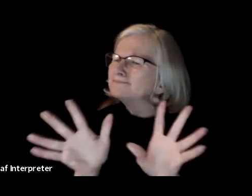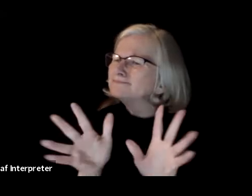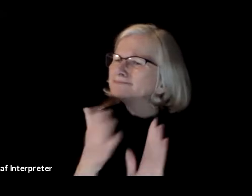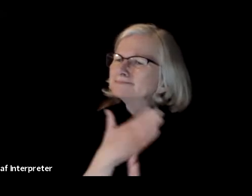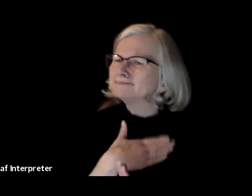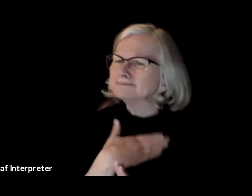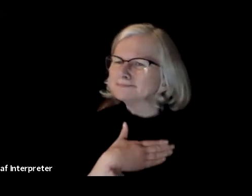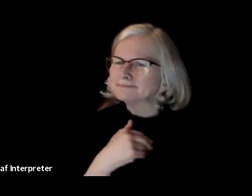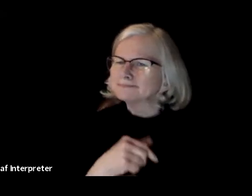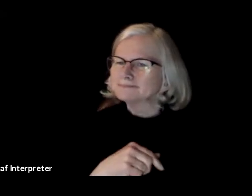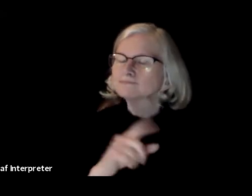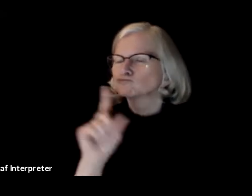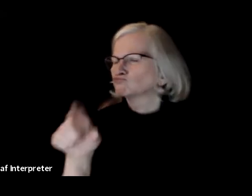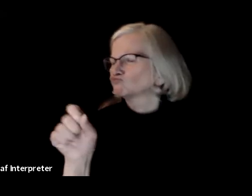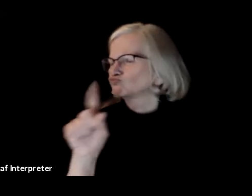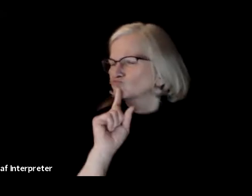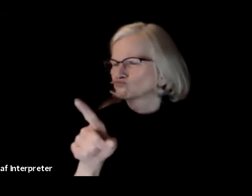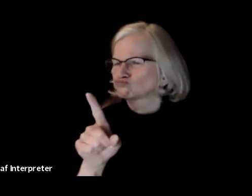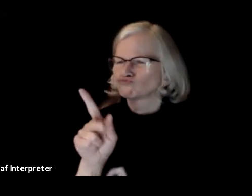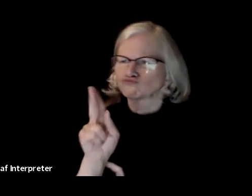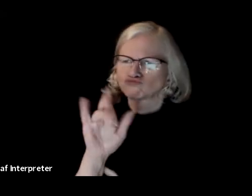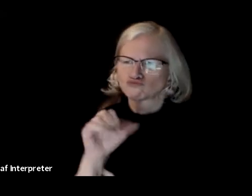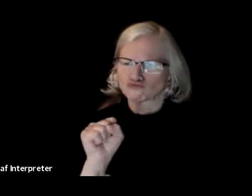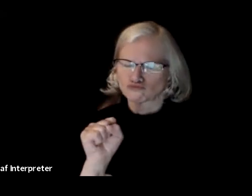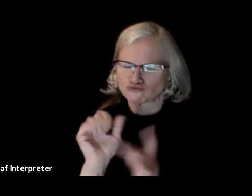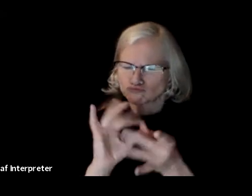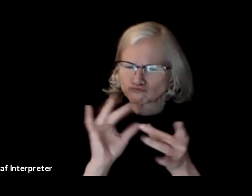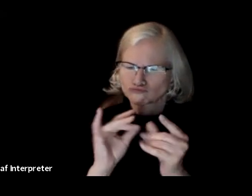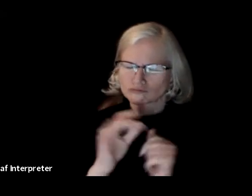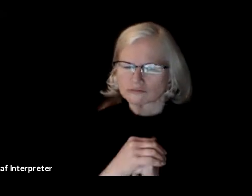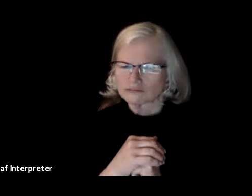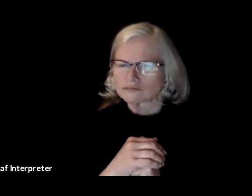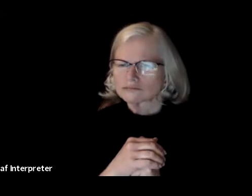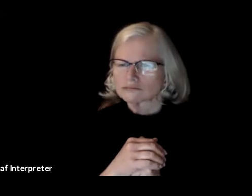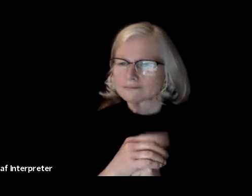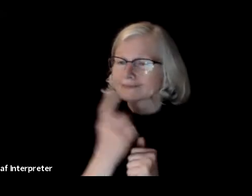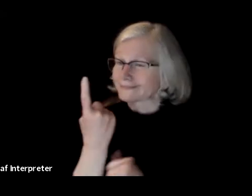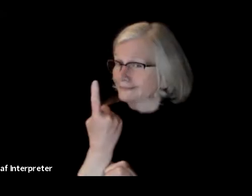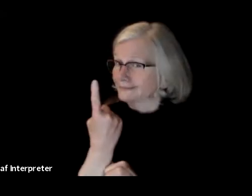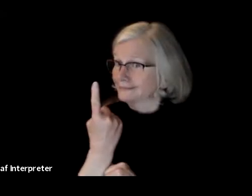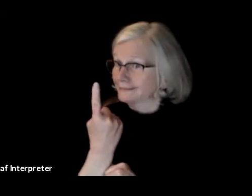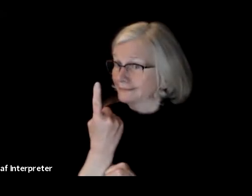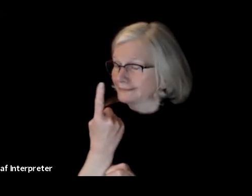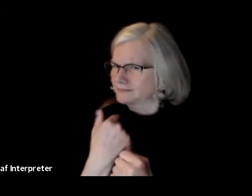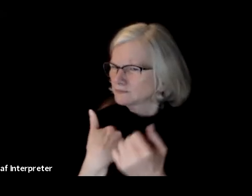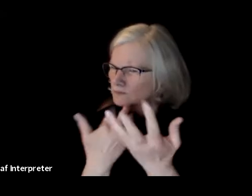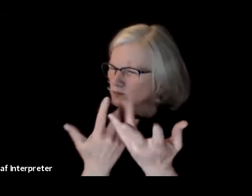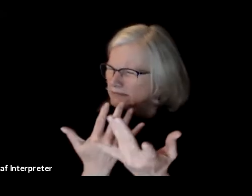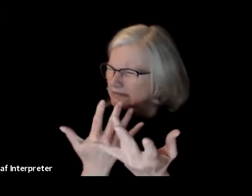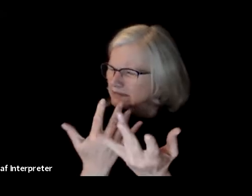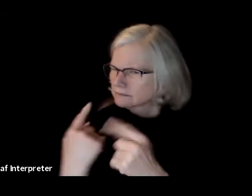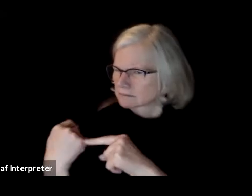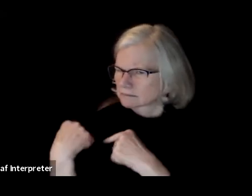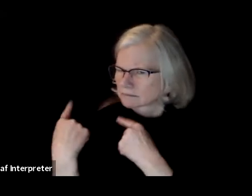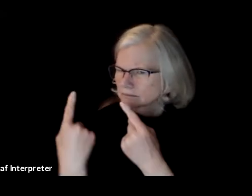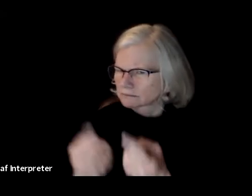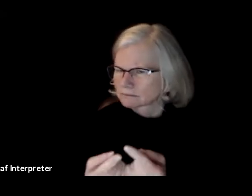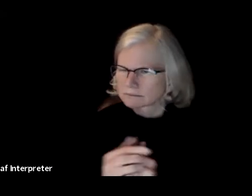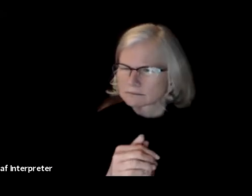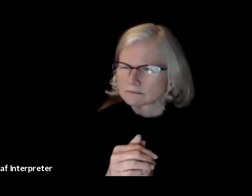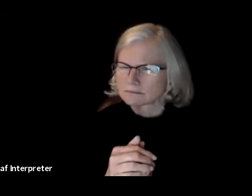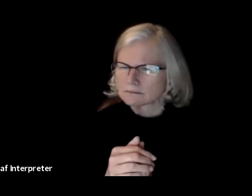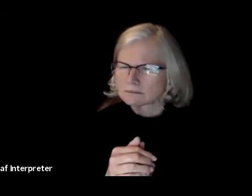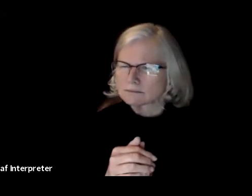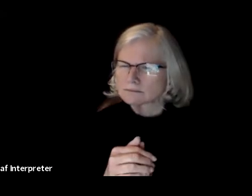Well, a couple of things. One thing that we've been waiting on, all of us across the country, has been the fact